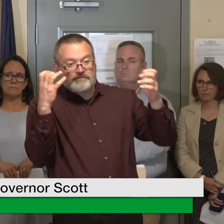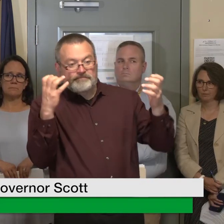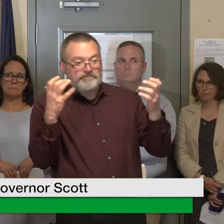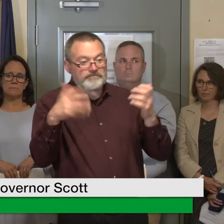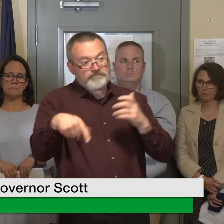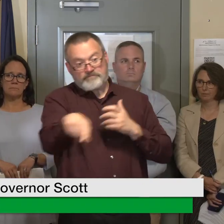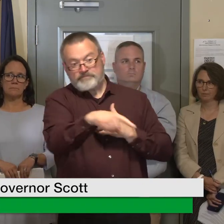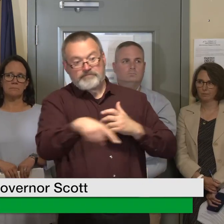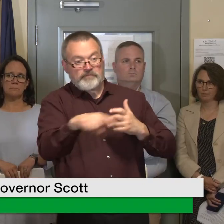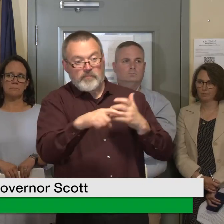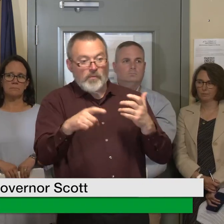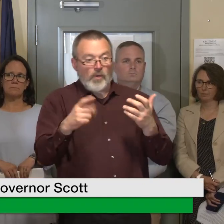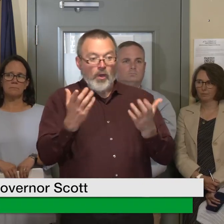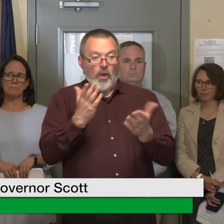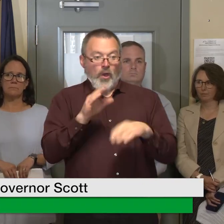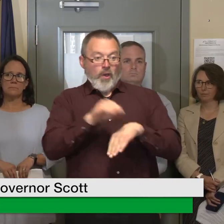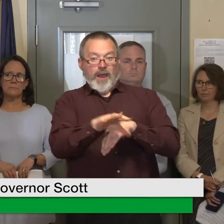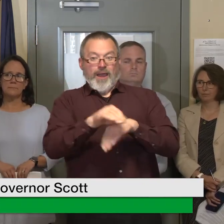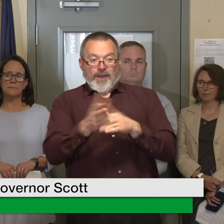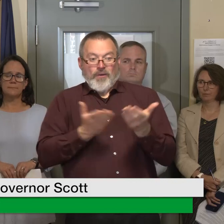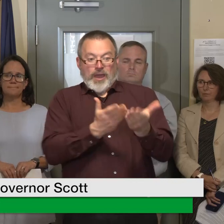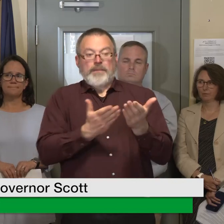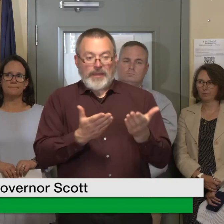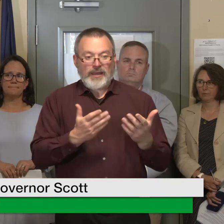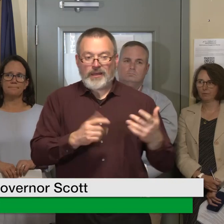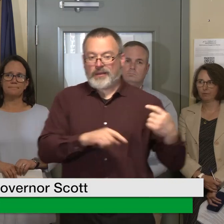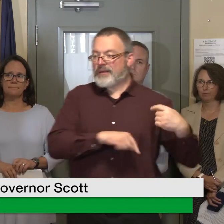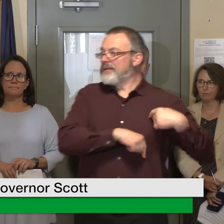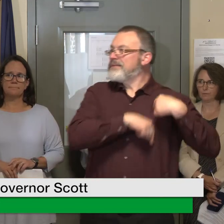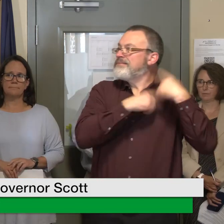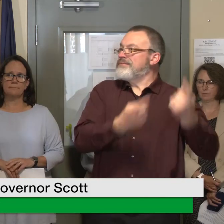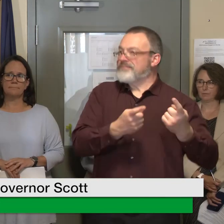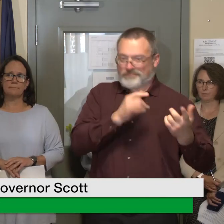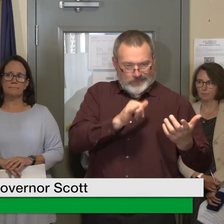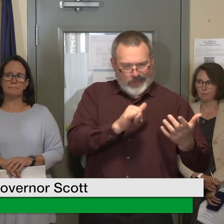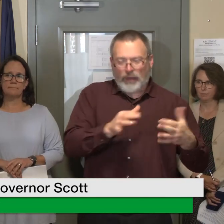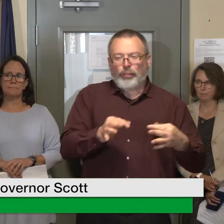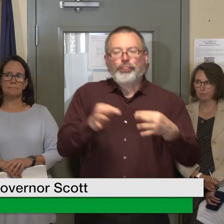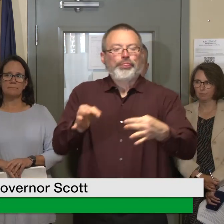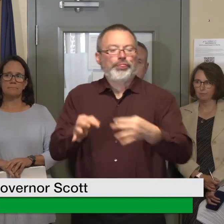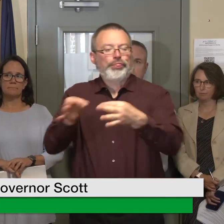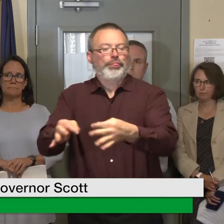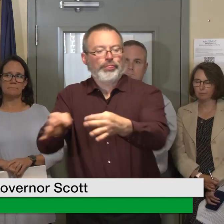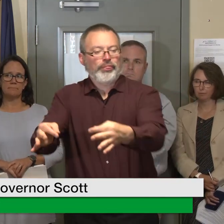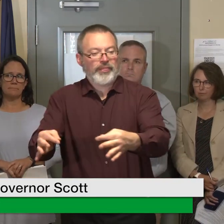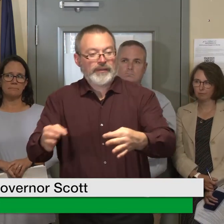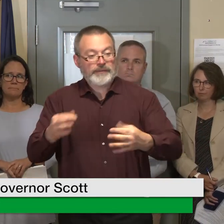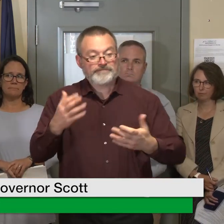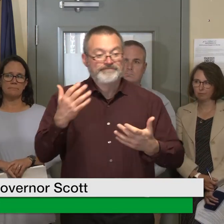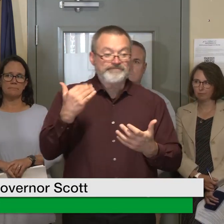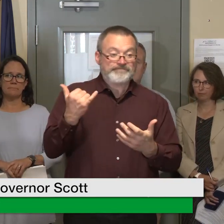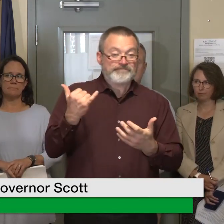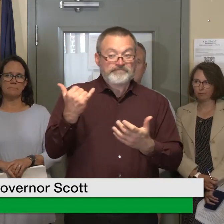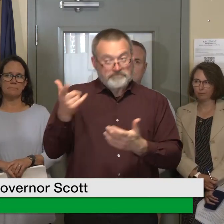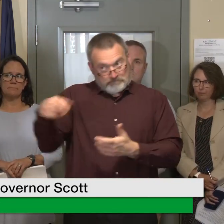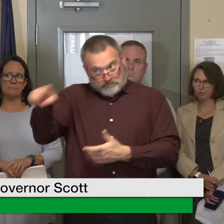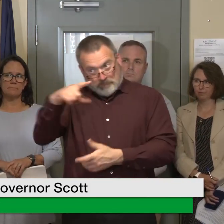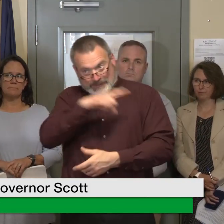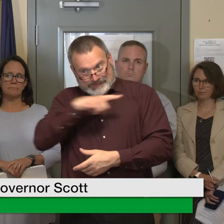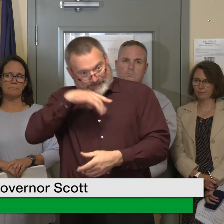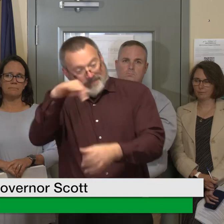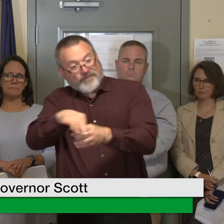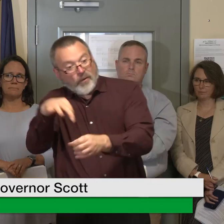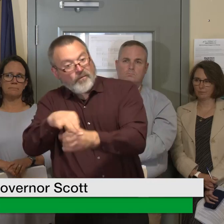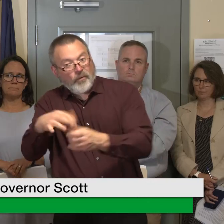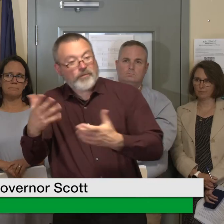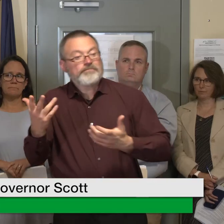of the recommendations we've made over the last 8 years. And then they'd have to vote them into place. So this isn't going